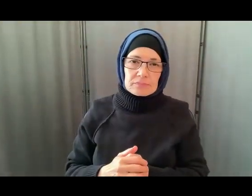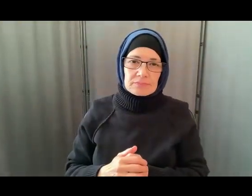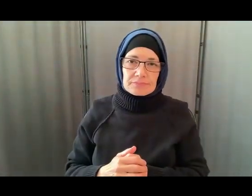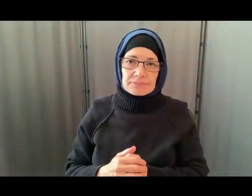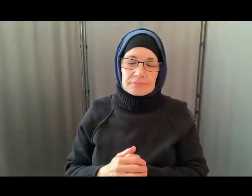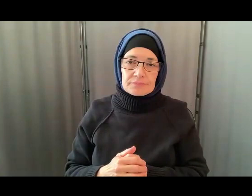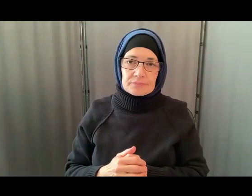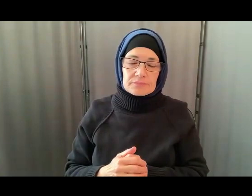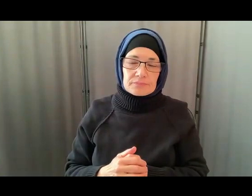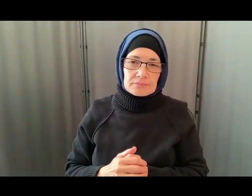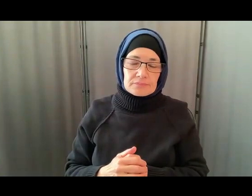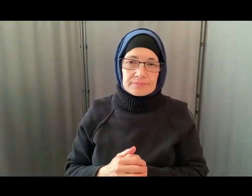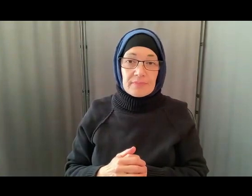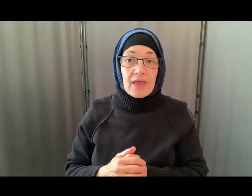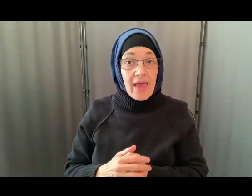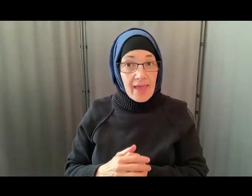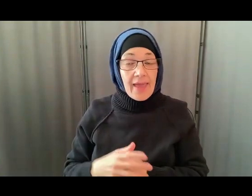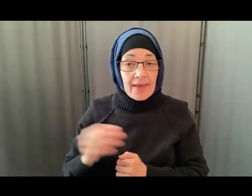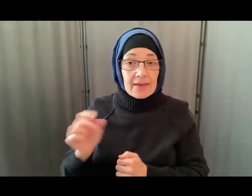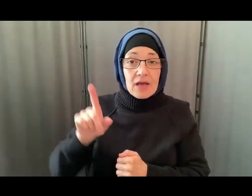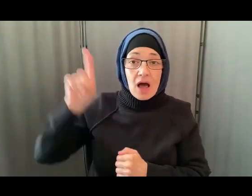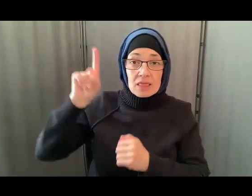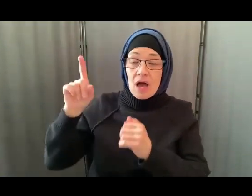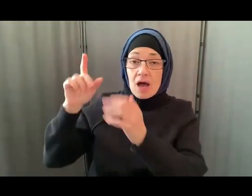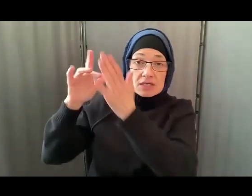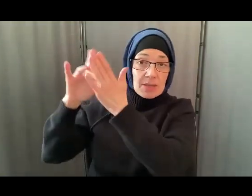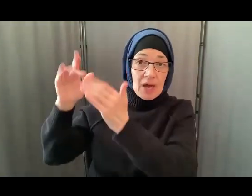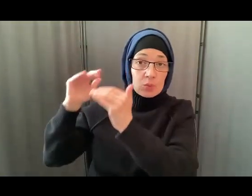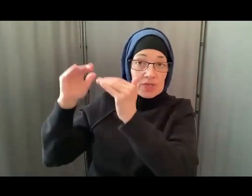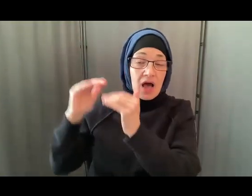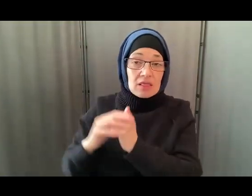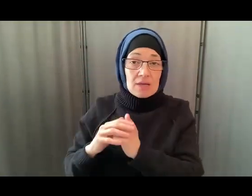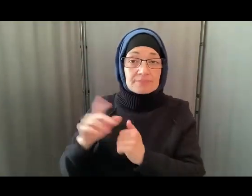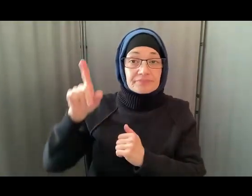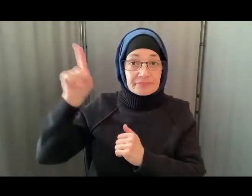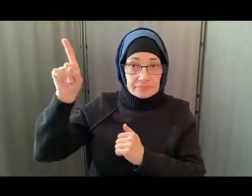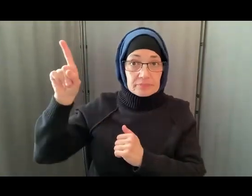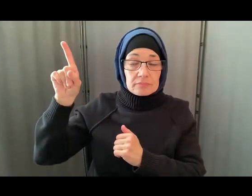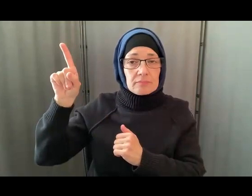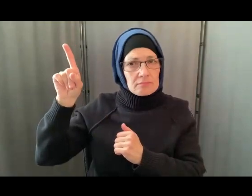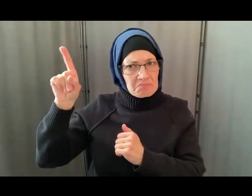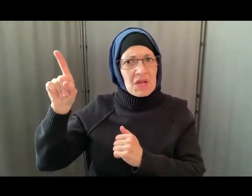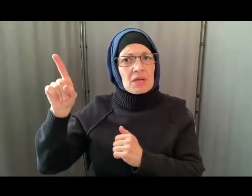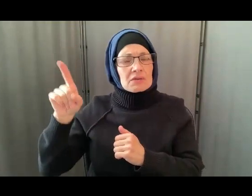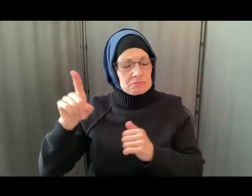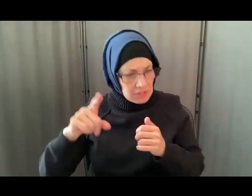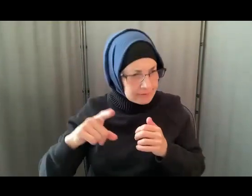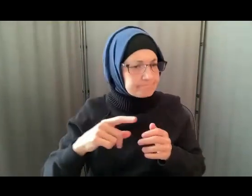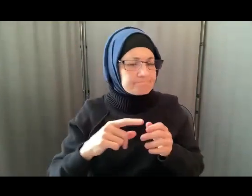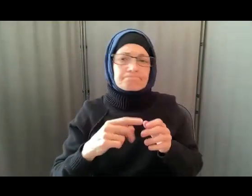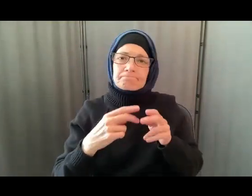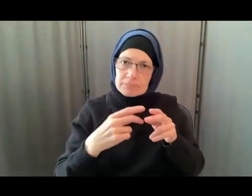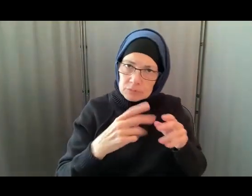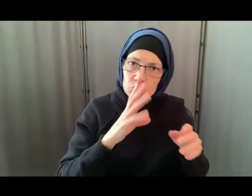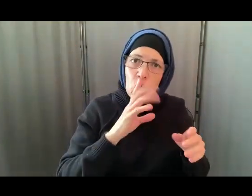And Allah subhanahu wa ta'ala is mentioning the reward of the believers and the punishment